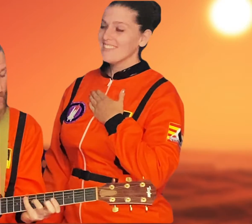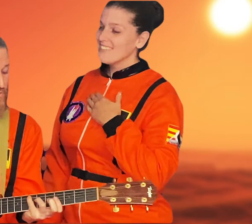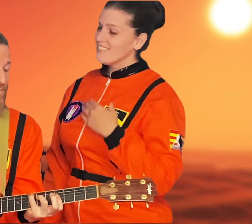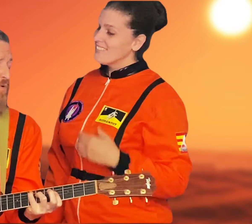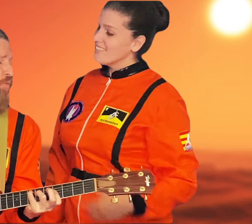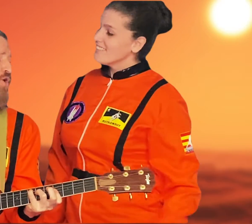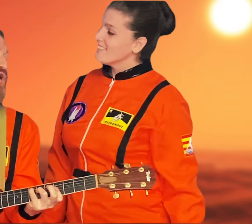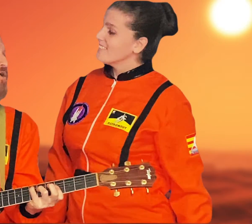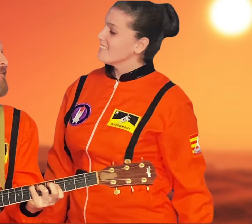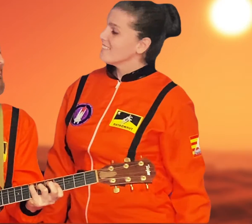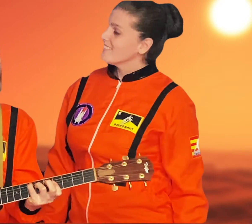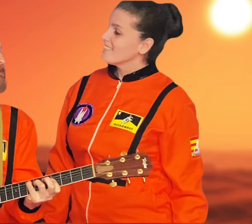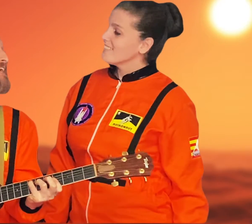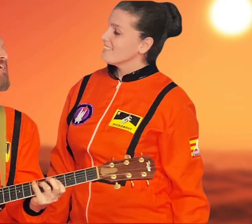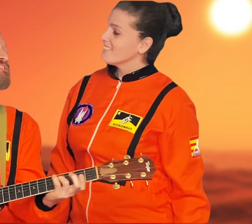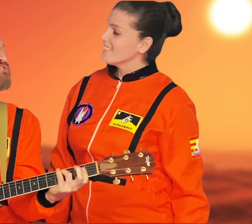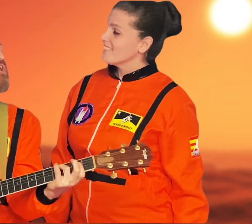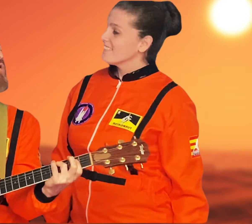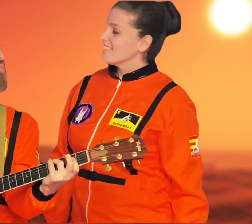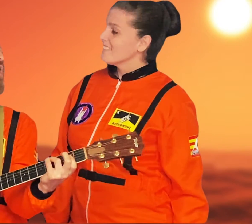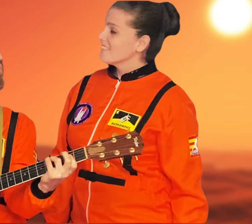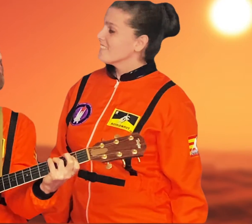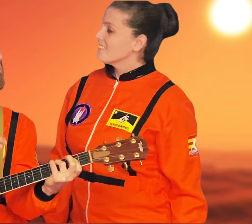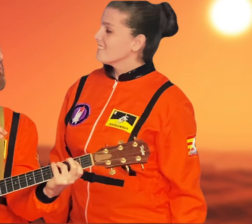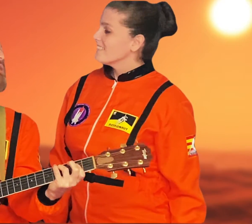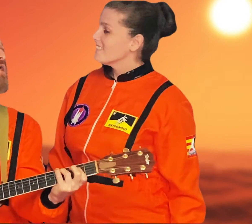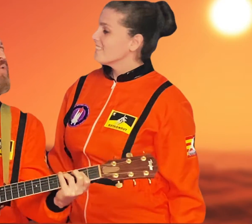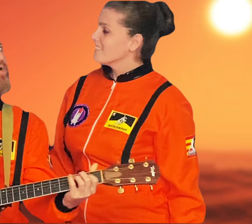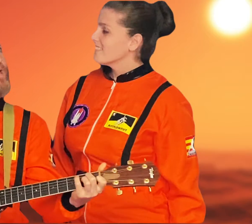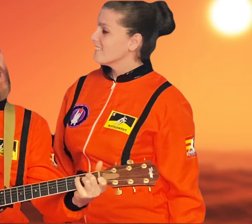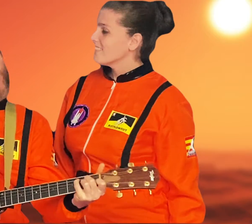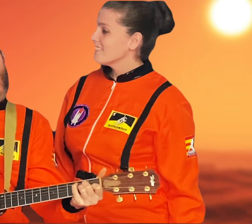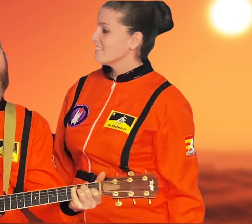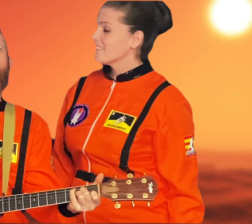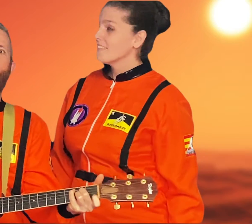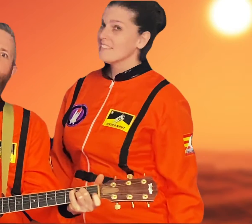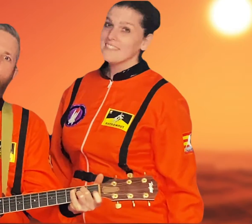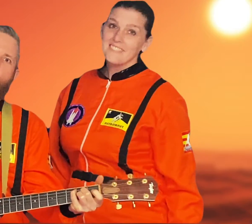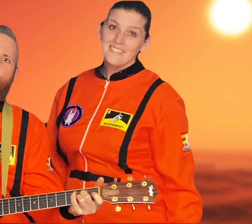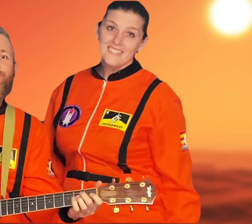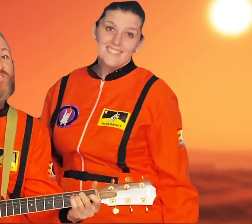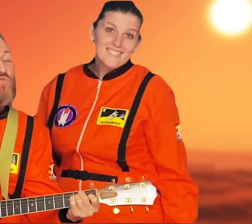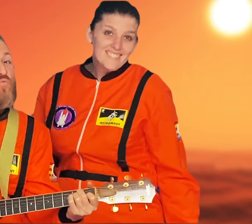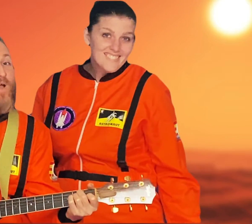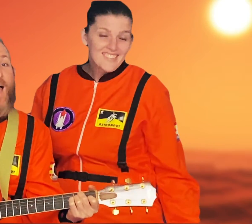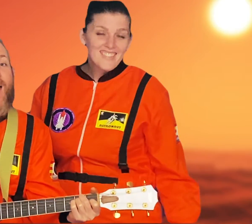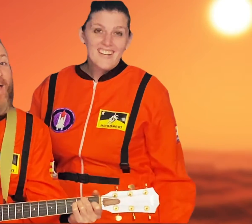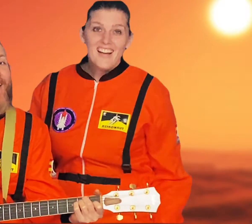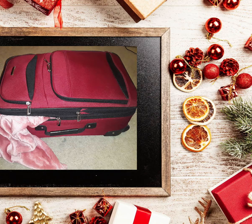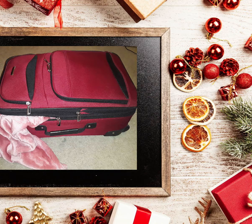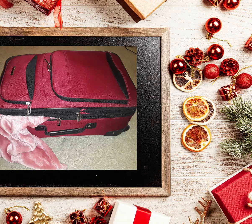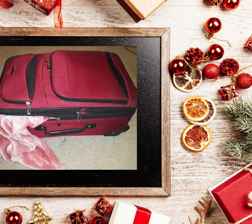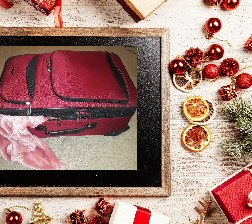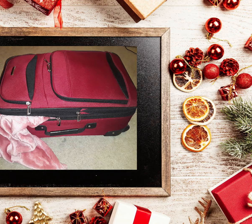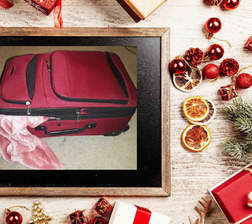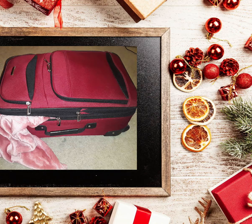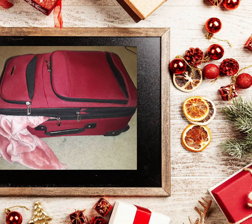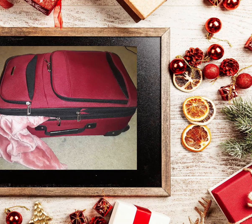to a world that's getting so woke we gotta go to Mars to rest. Bring in my Snuggie.